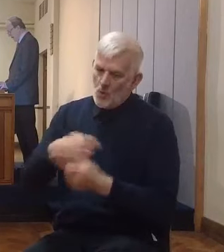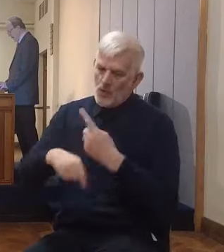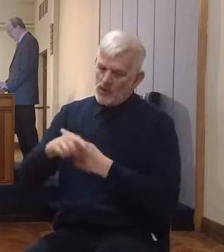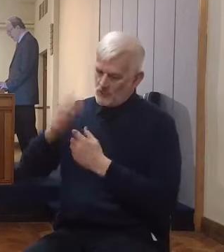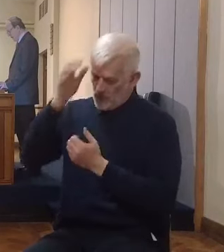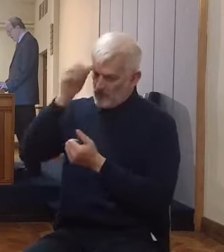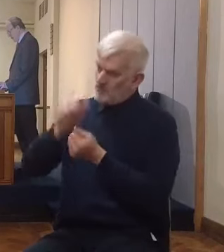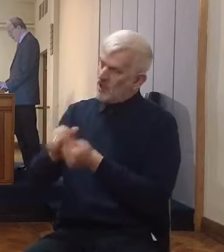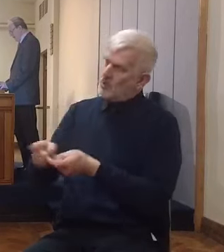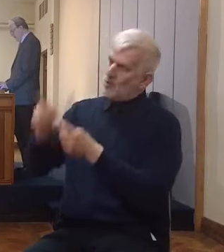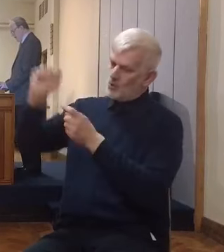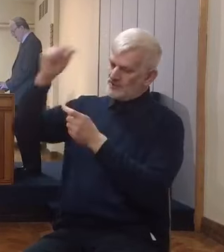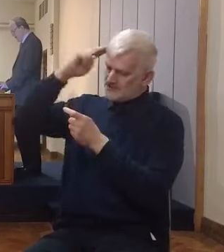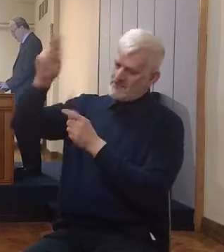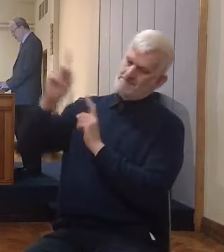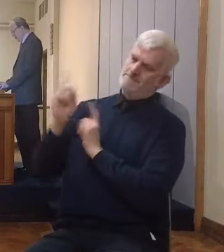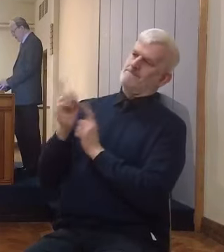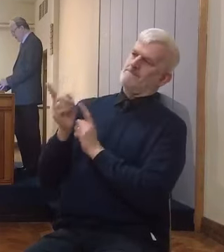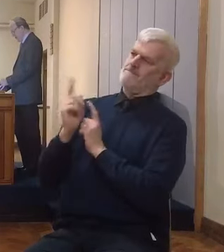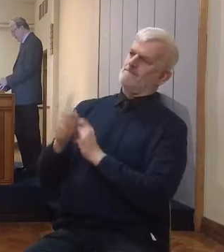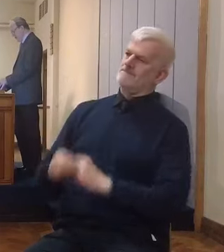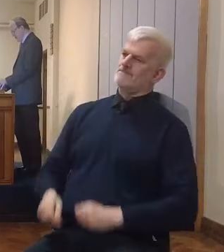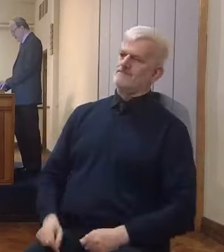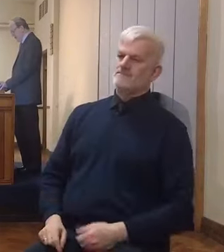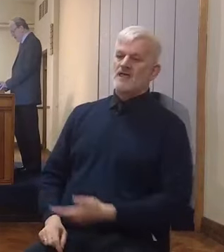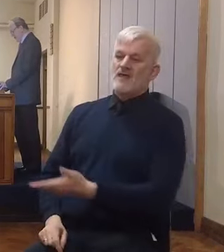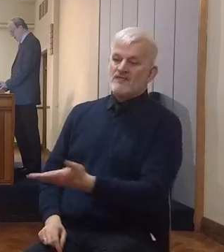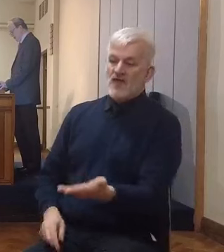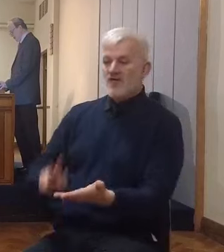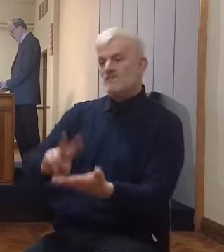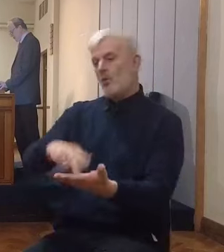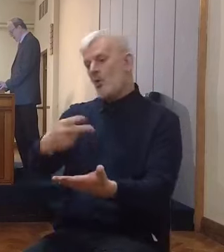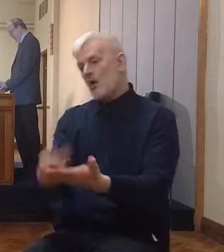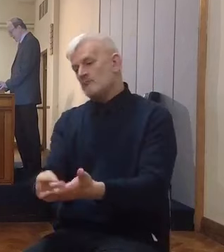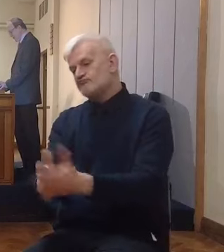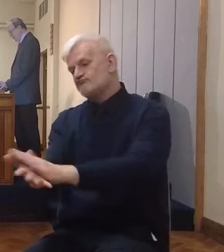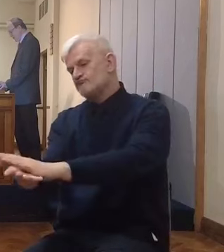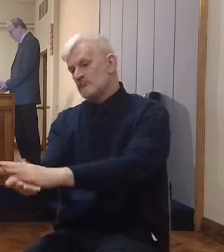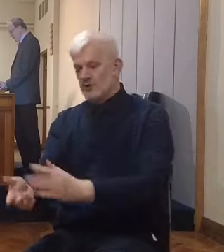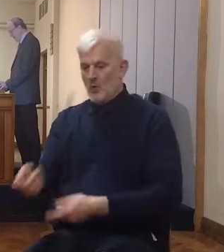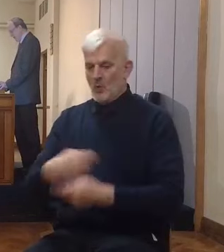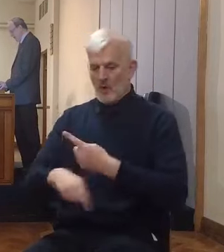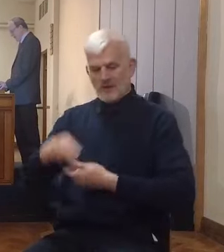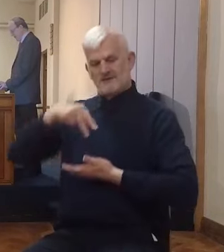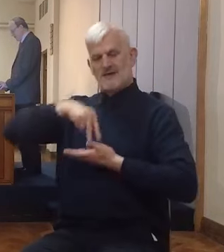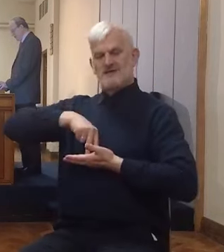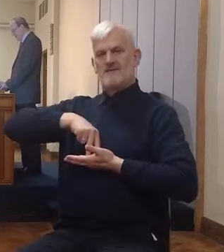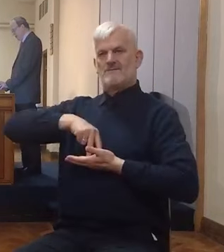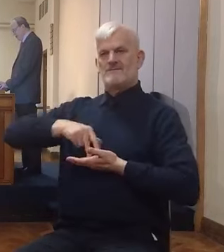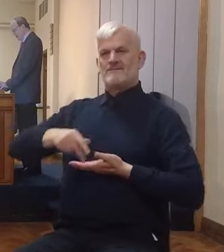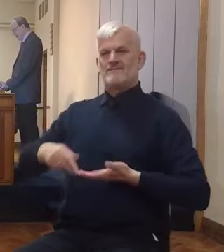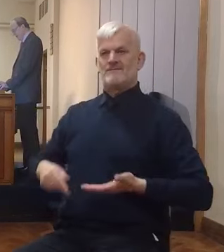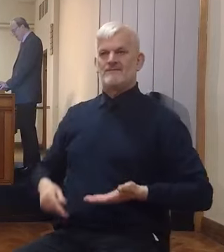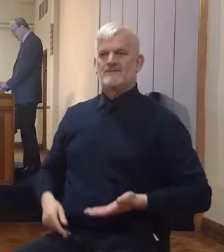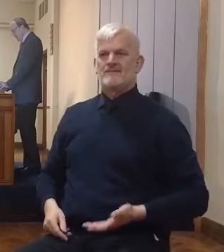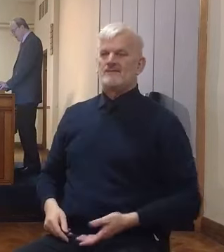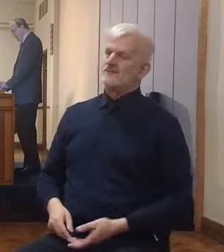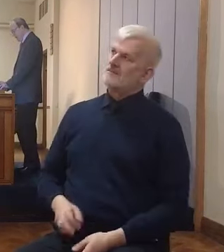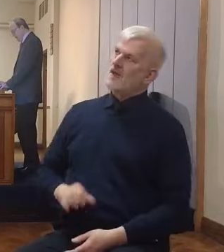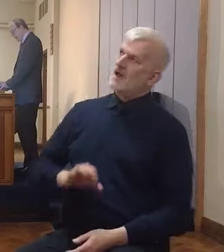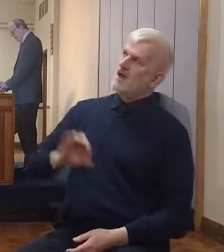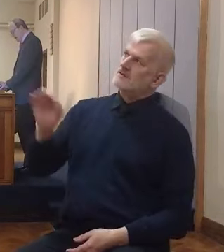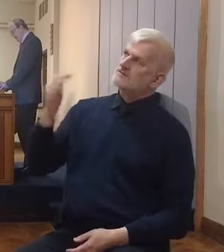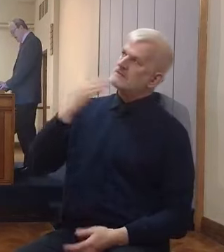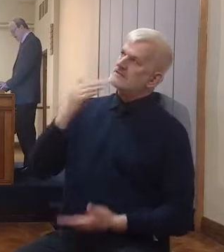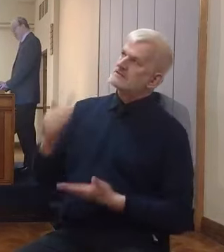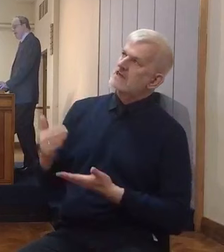God. They are brought down and fallen, but we are risen and stand upright. Save, Lord, let